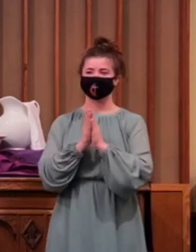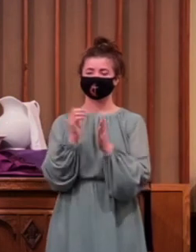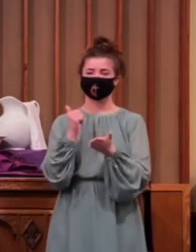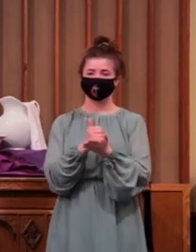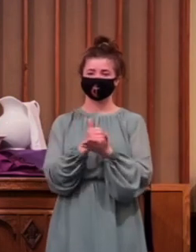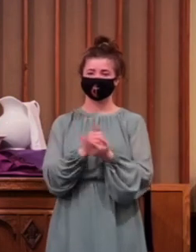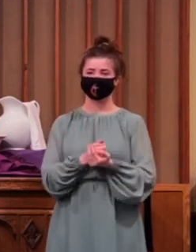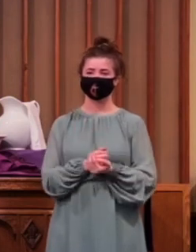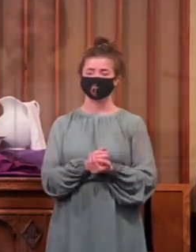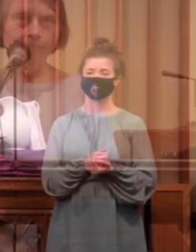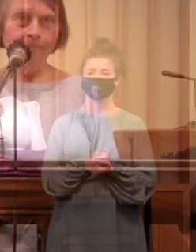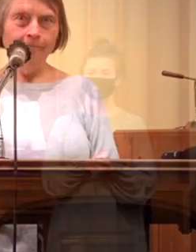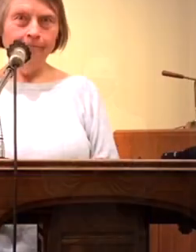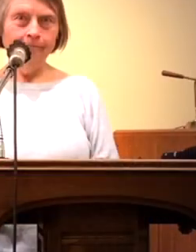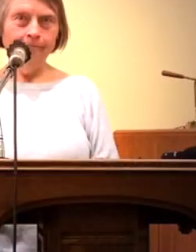Amen.